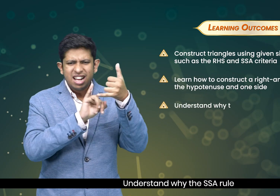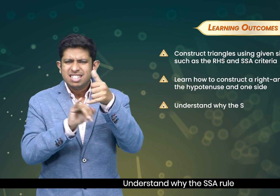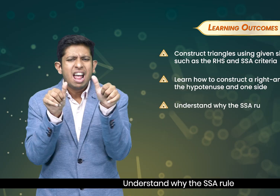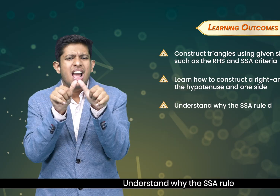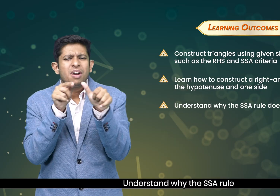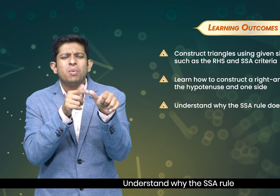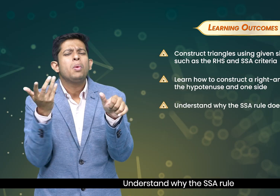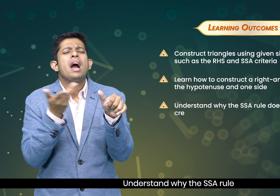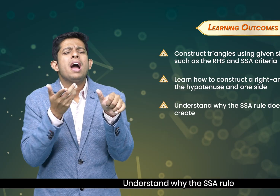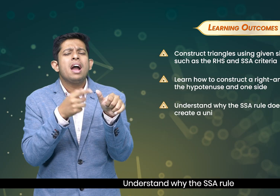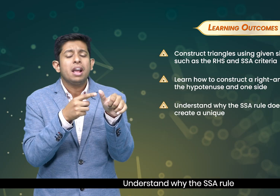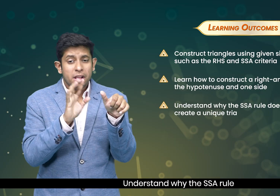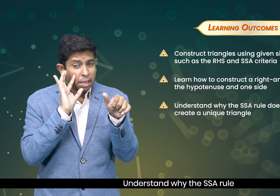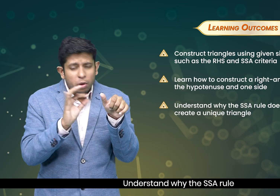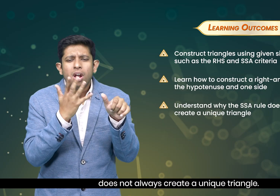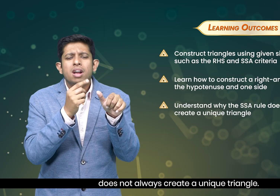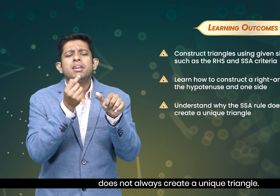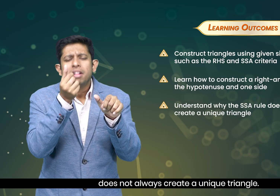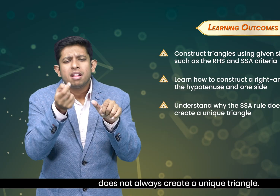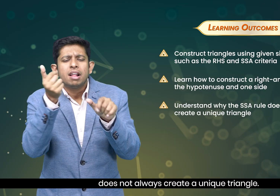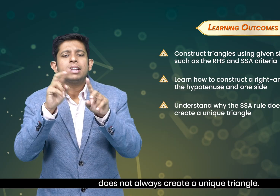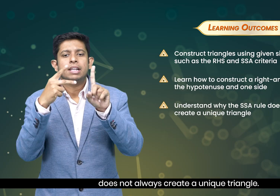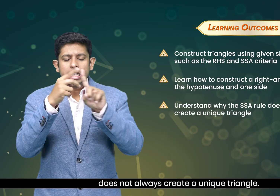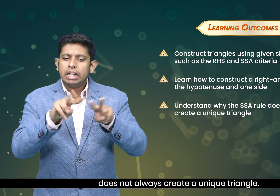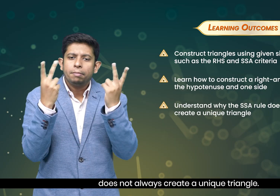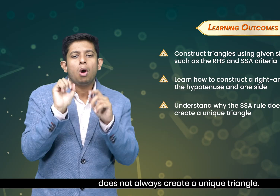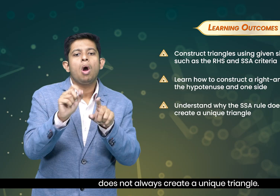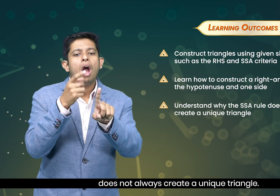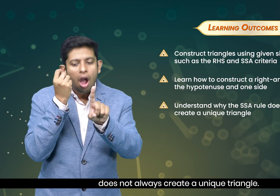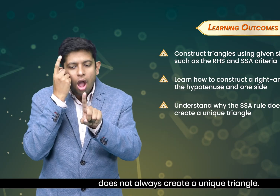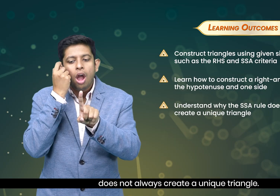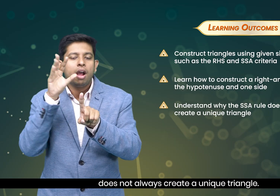Understand why the side-side angle rule does not always create a unique triangle.